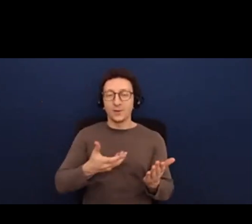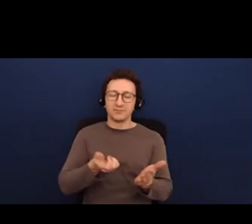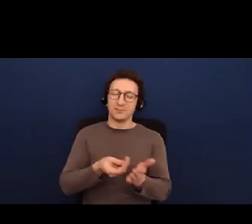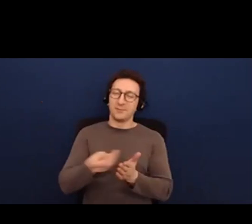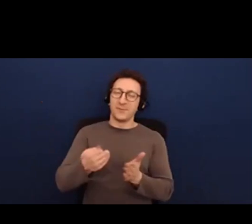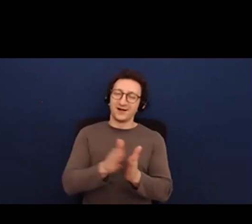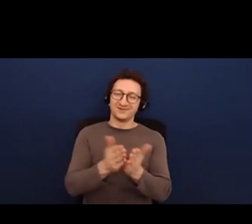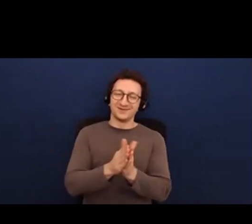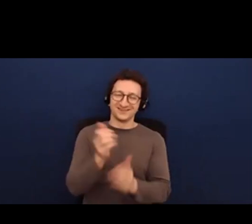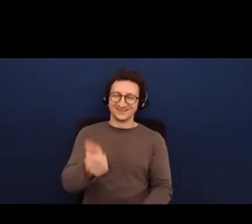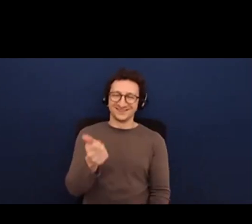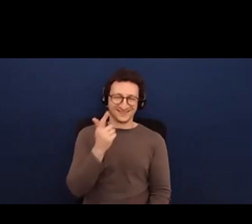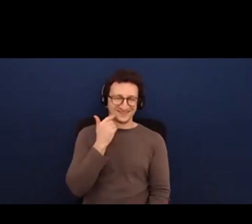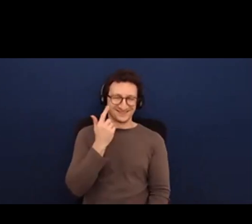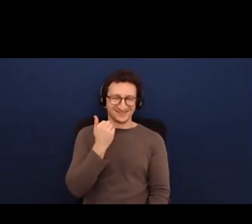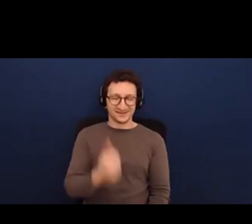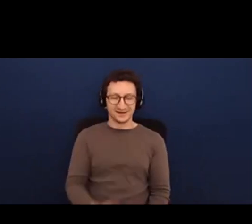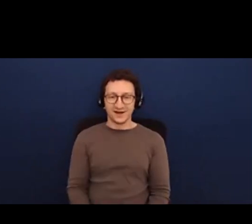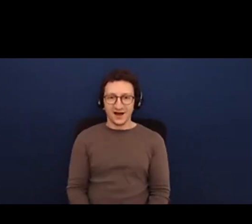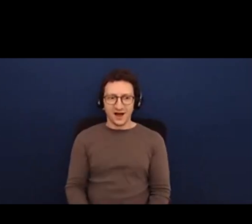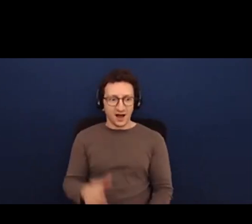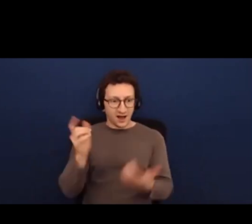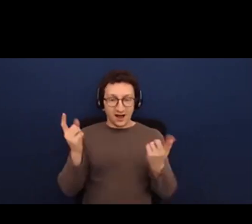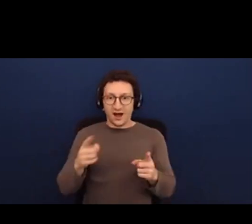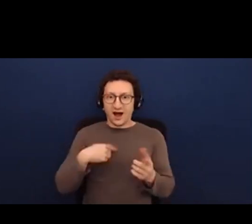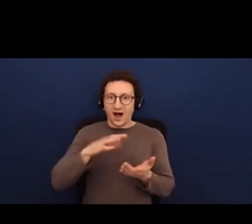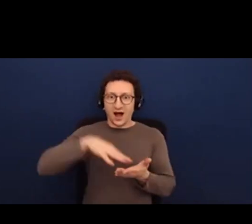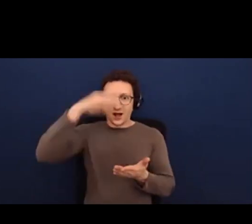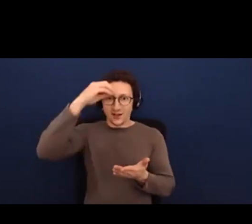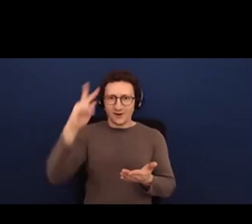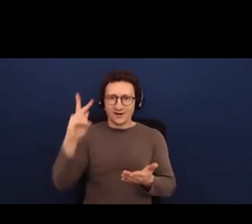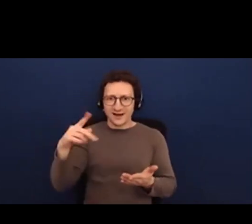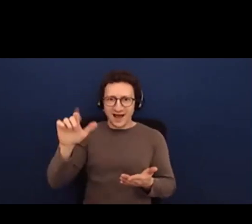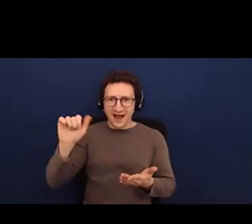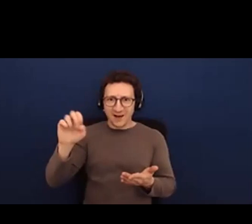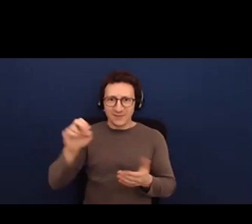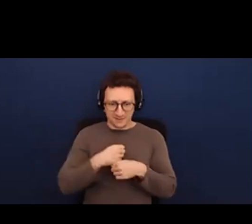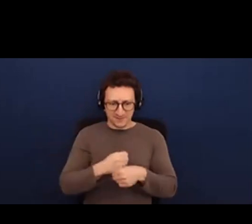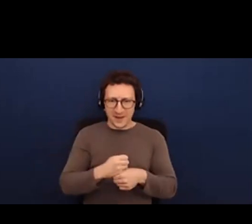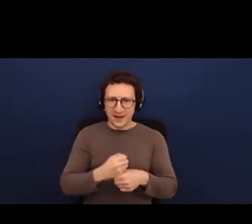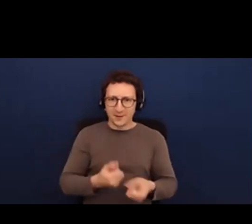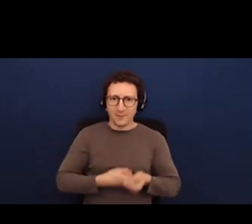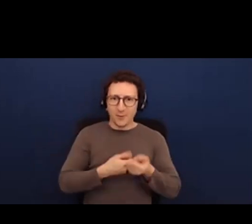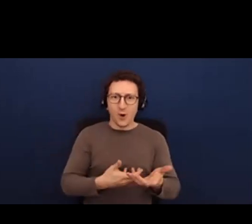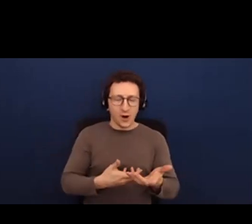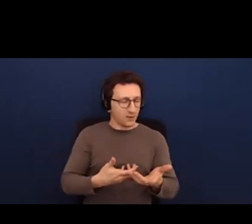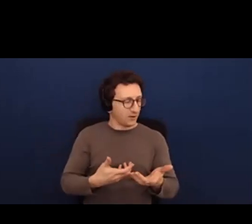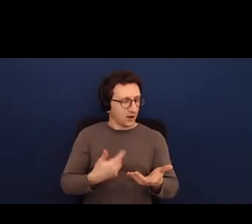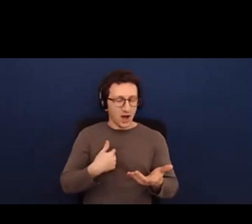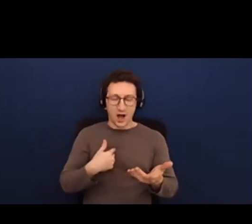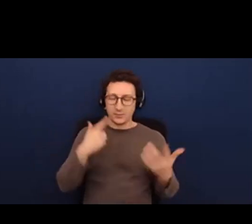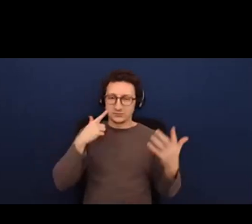And when I discovered this, I went out of my mind, because what Kaplan was telling me is that I must daven